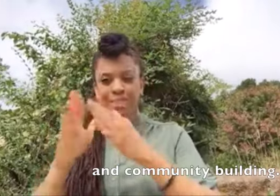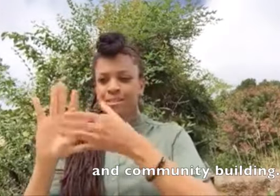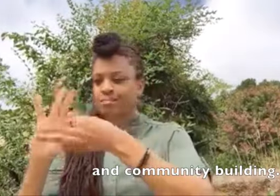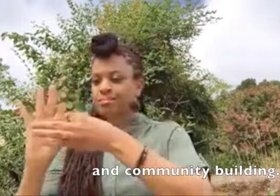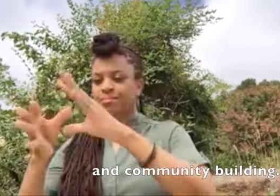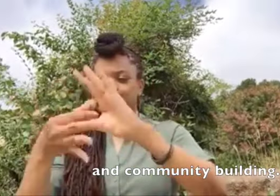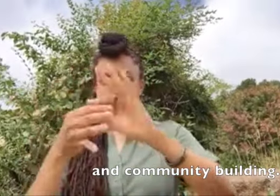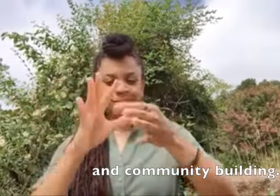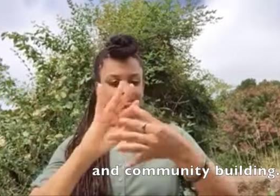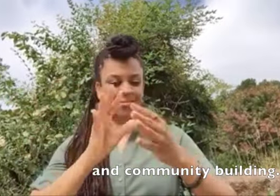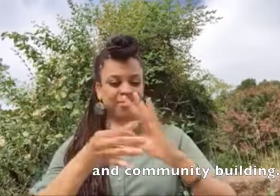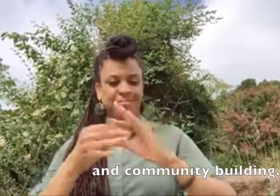and community building.